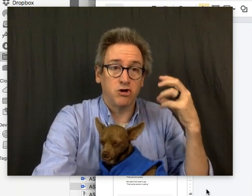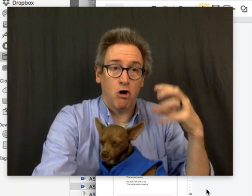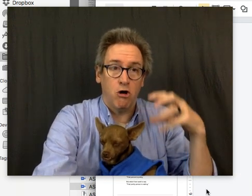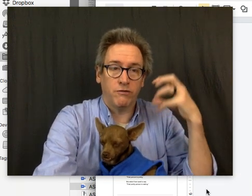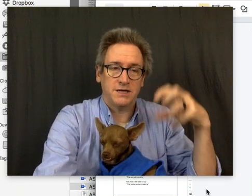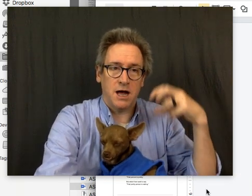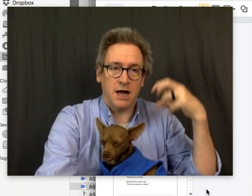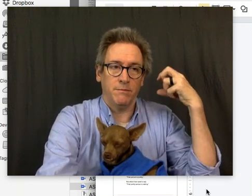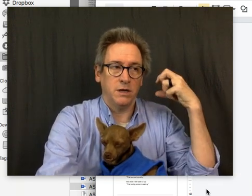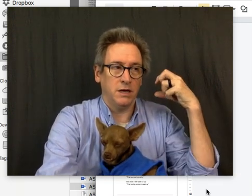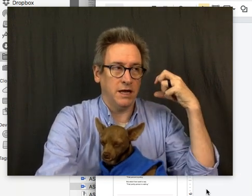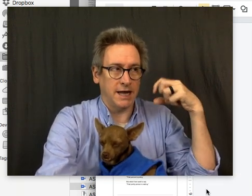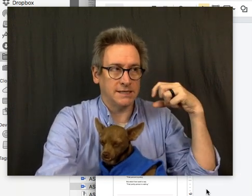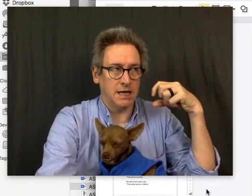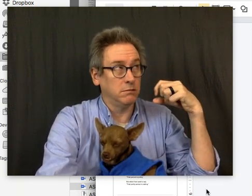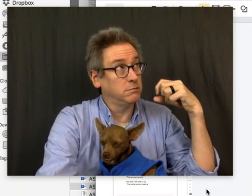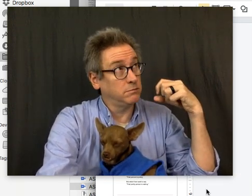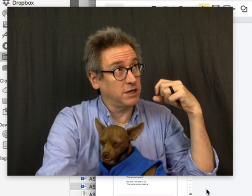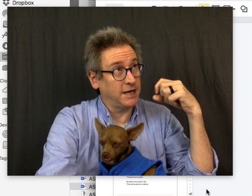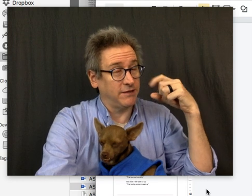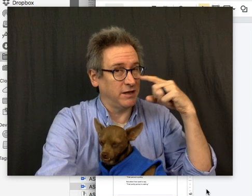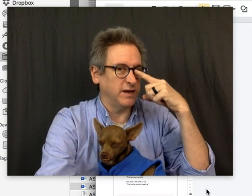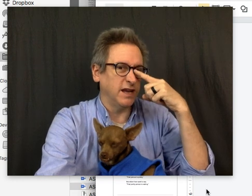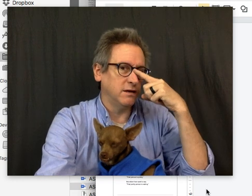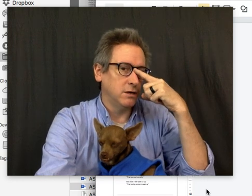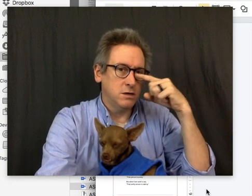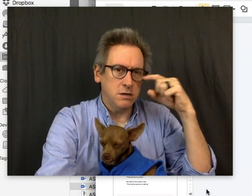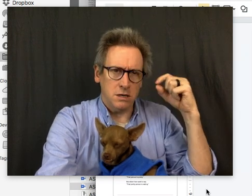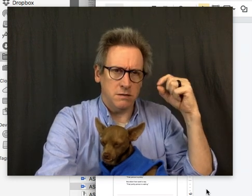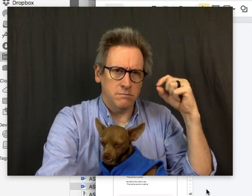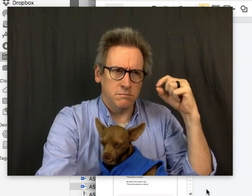almost all the time, in ASL, I can't think of any